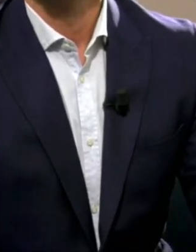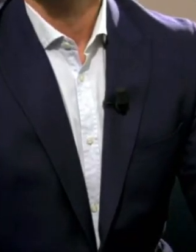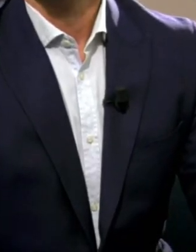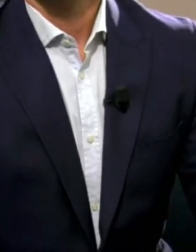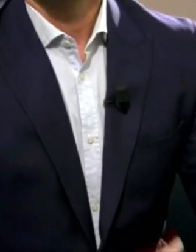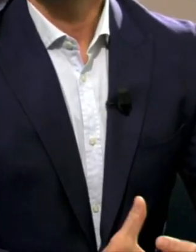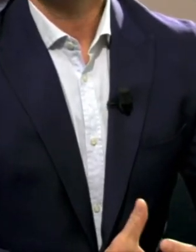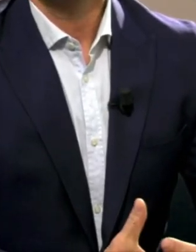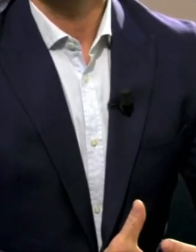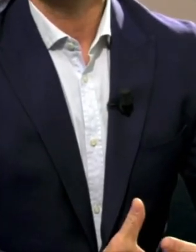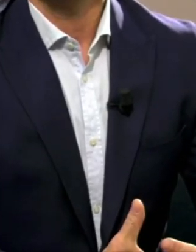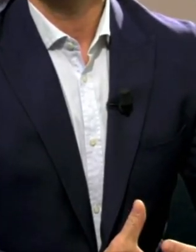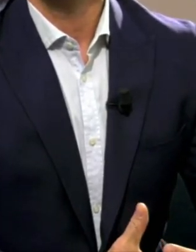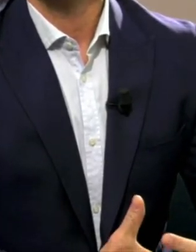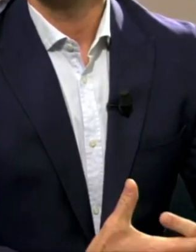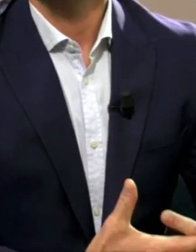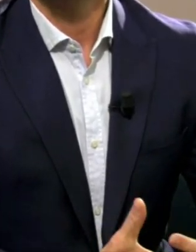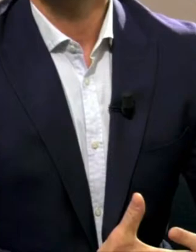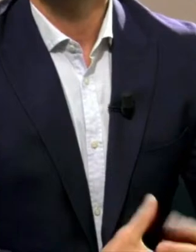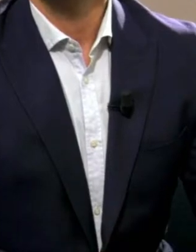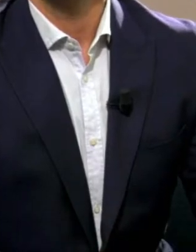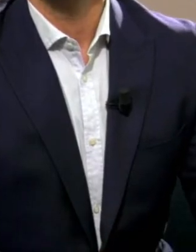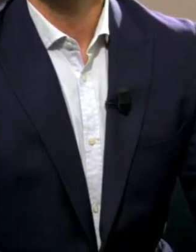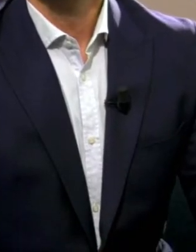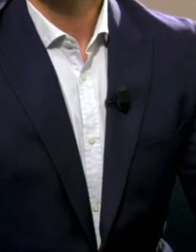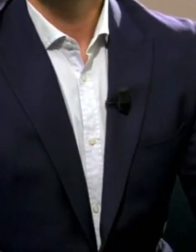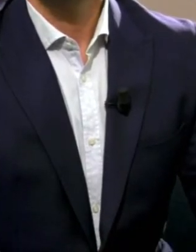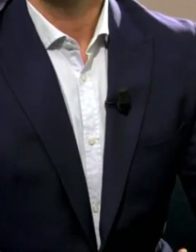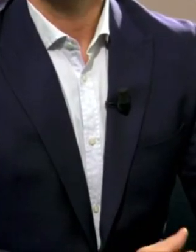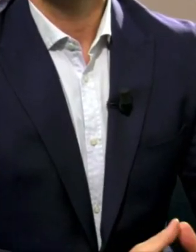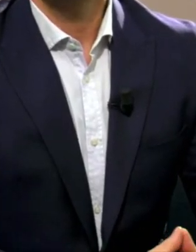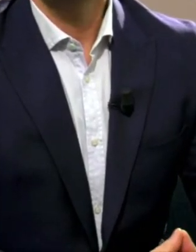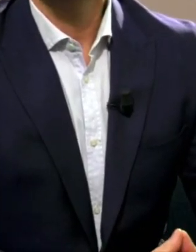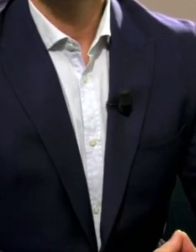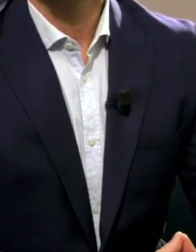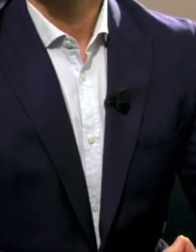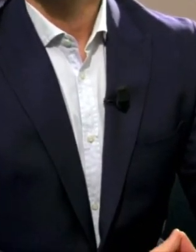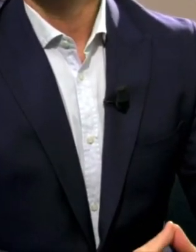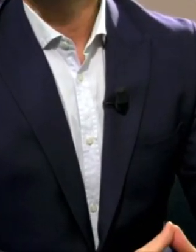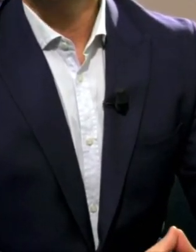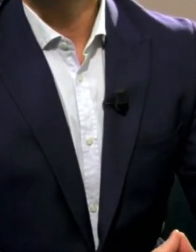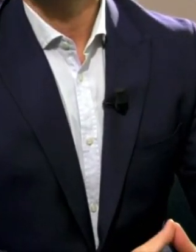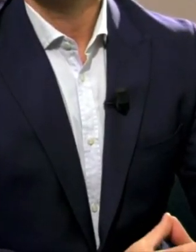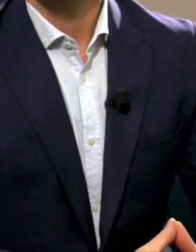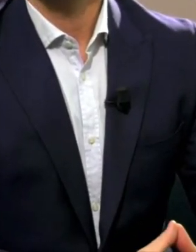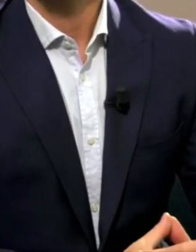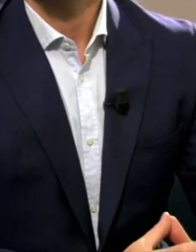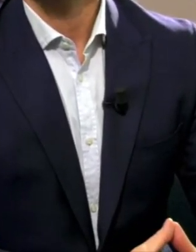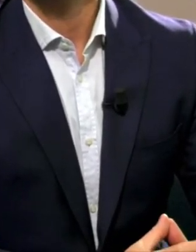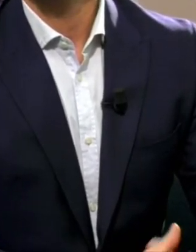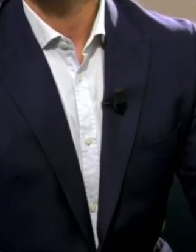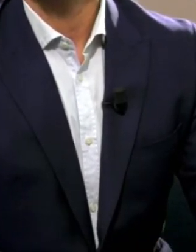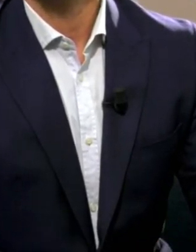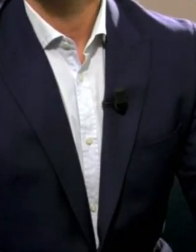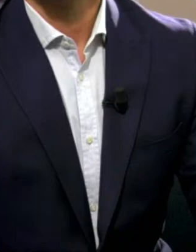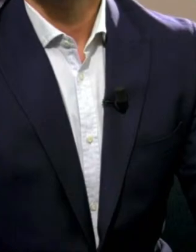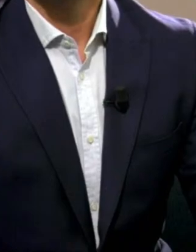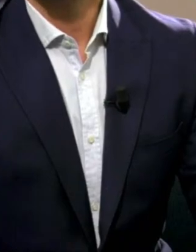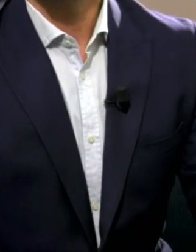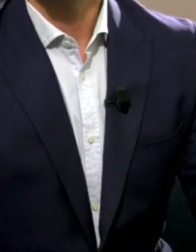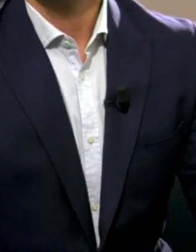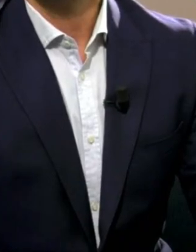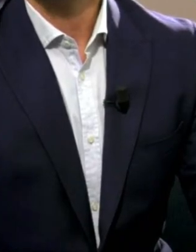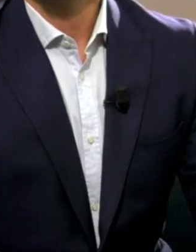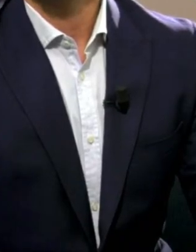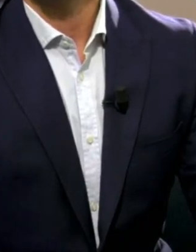analytics, artificial intelligence and machine learning to help governments, research and public health institutes,